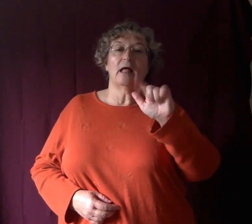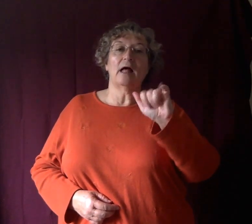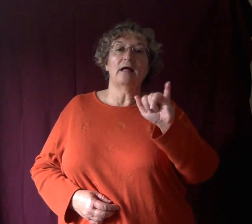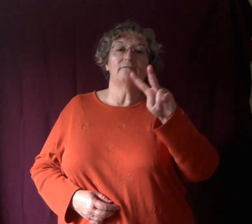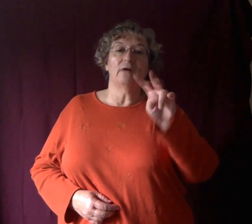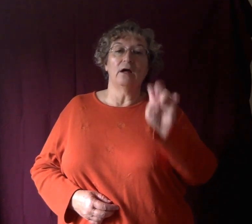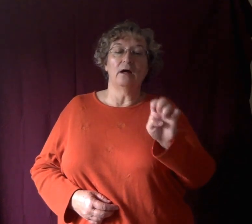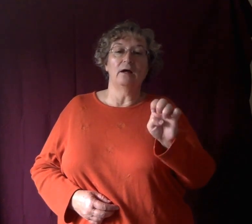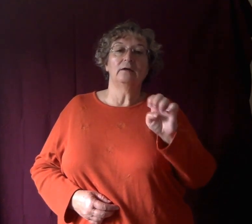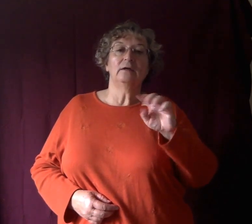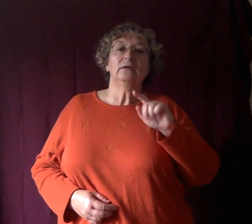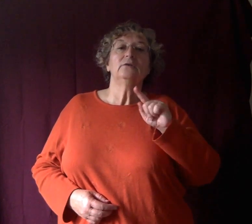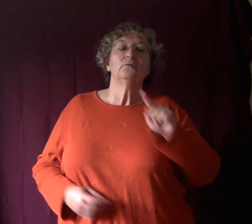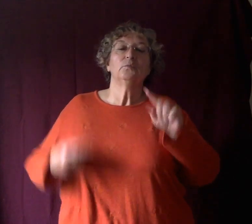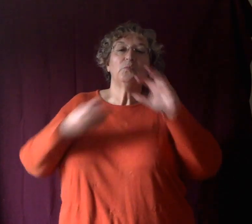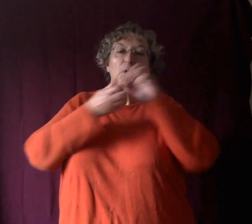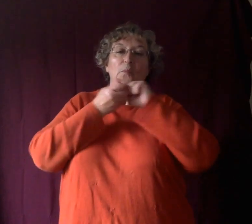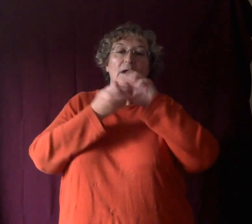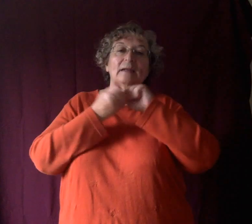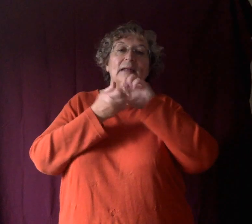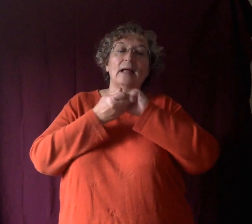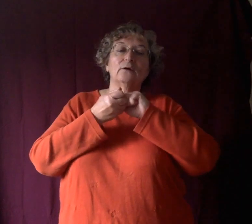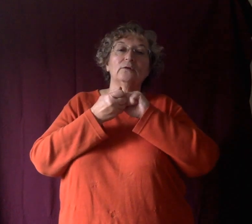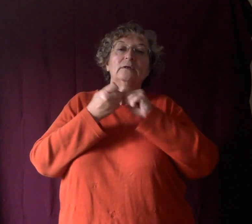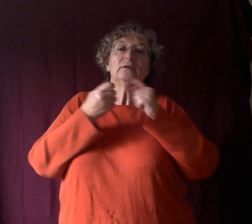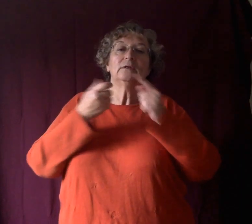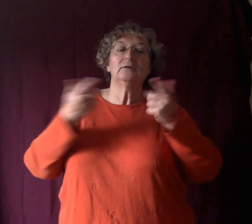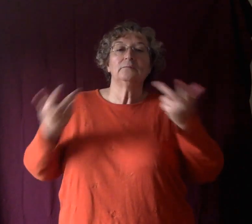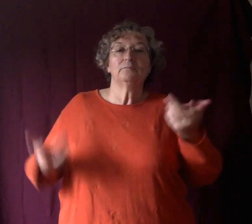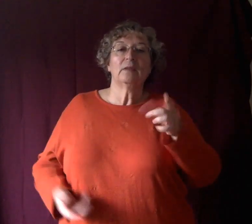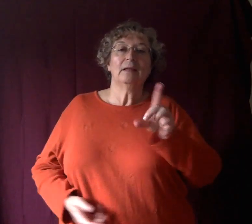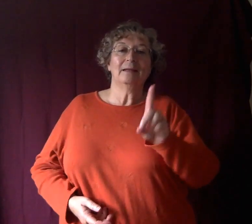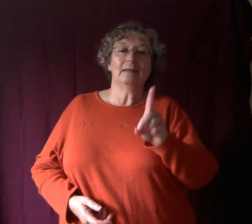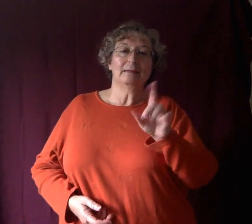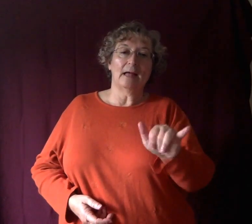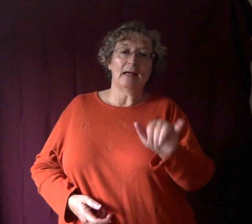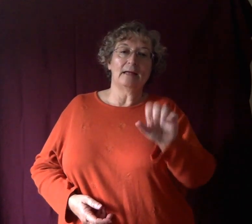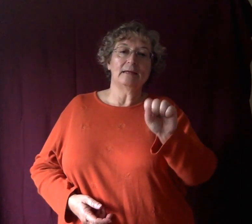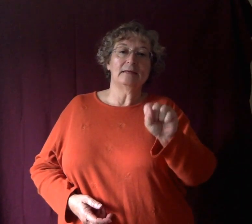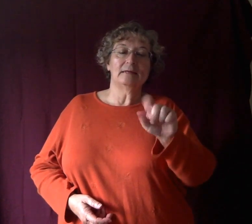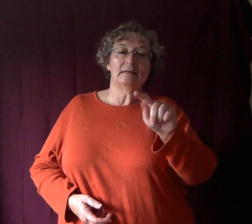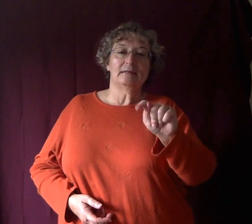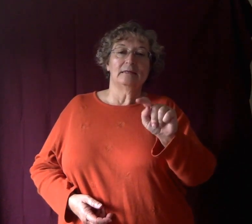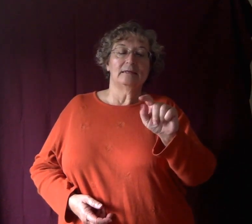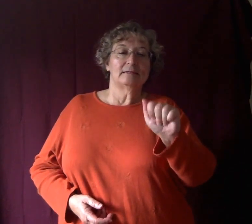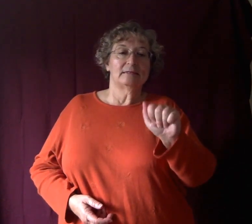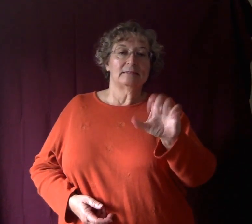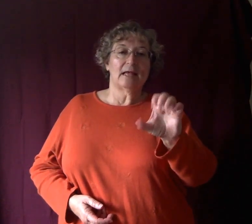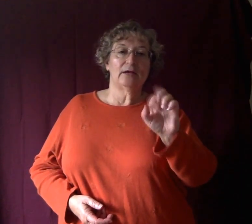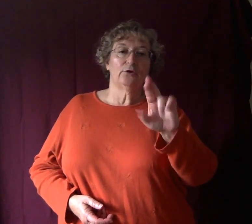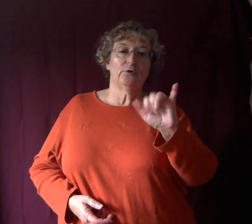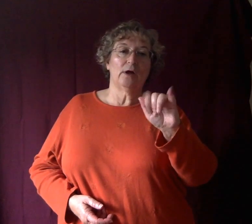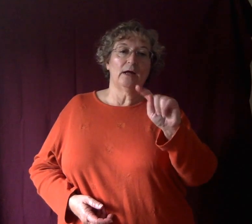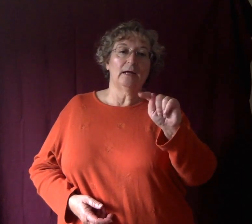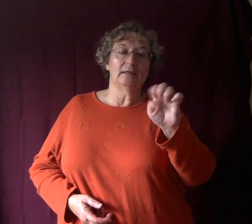as disaccharides. A disaccharide is not the smallest form of a sugar, but it's a good start. After you